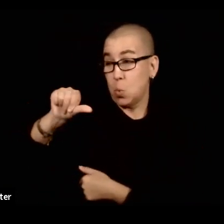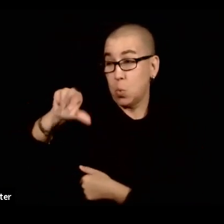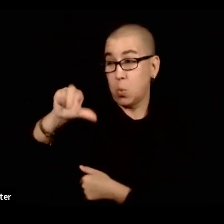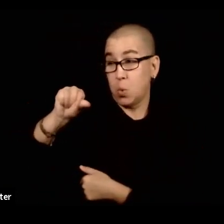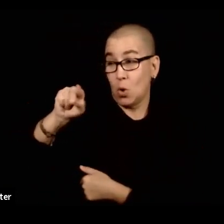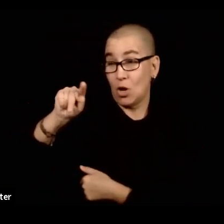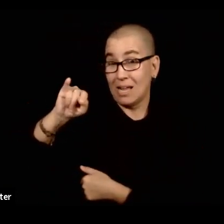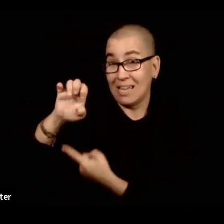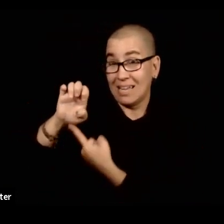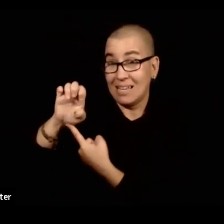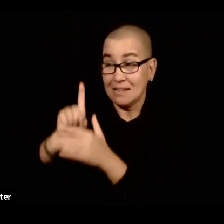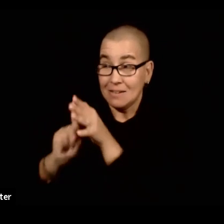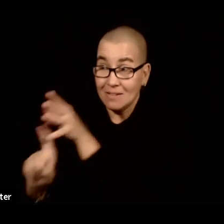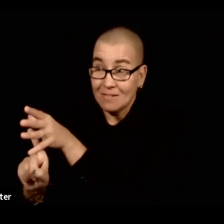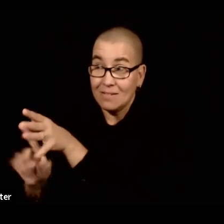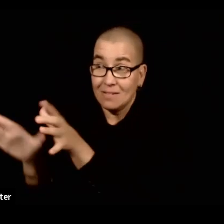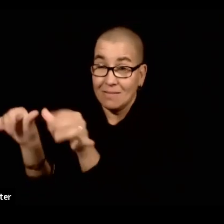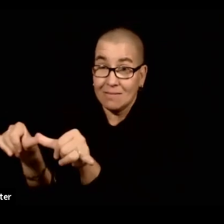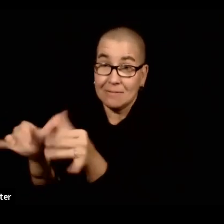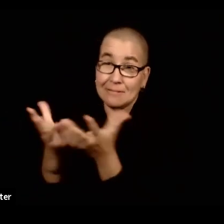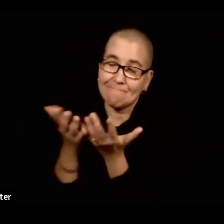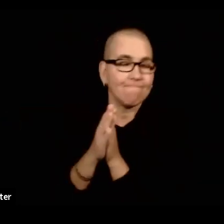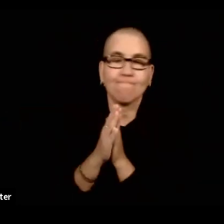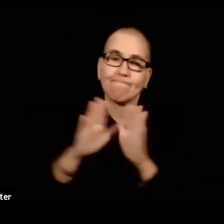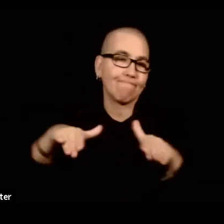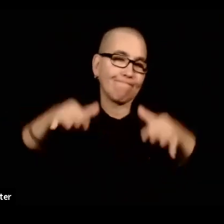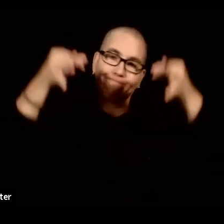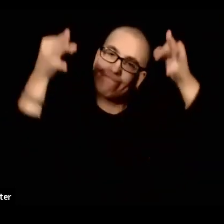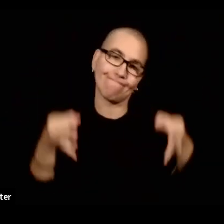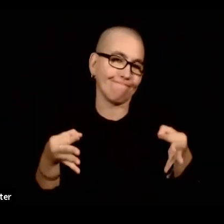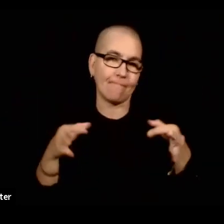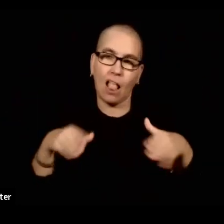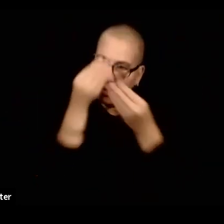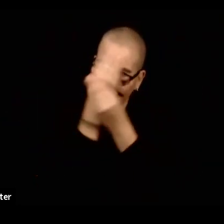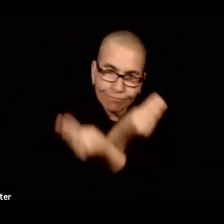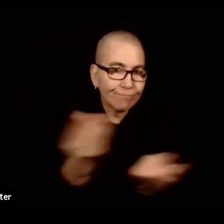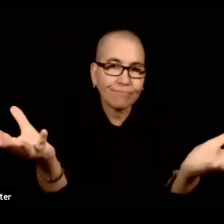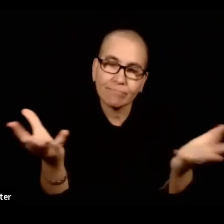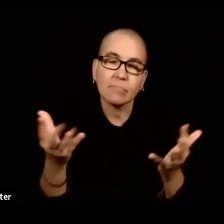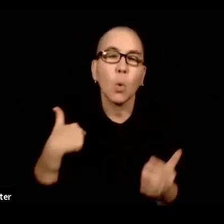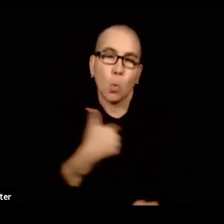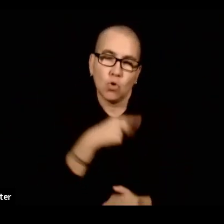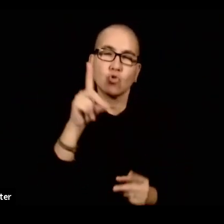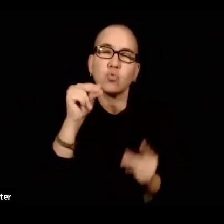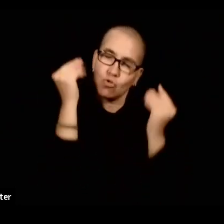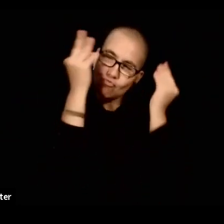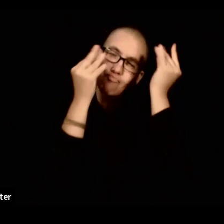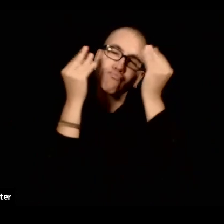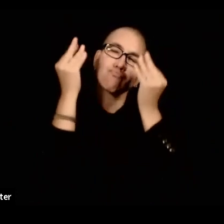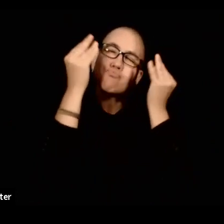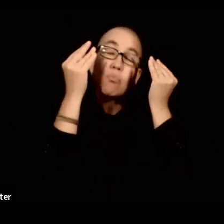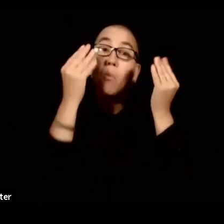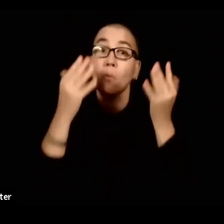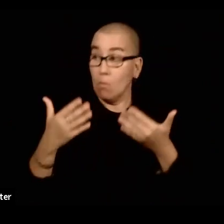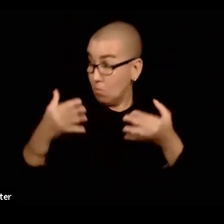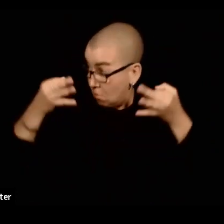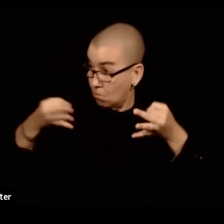one way or the other. But we'll keep you posted. And if not a self-quarantine, is there any other